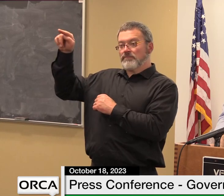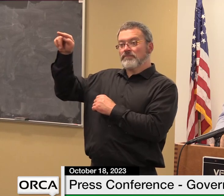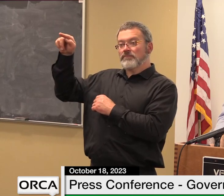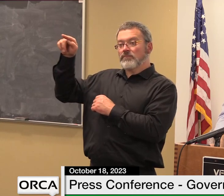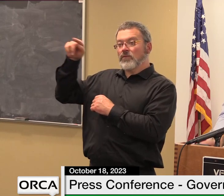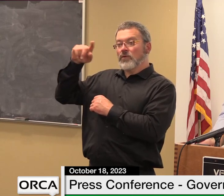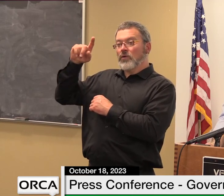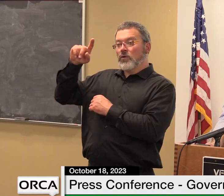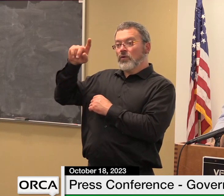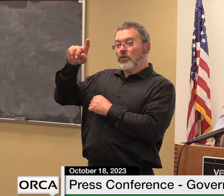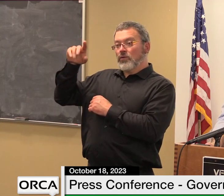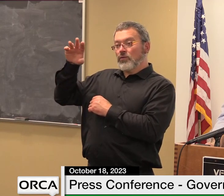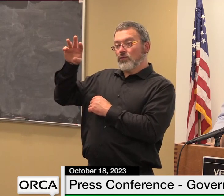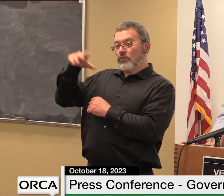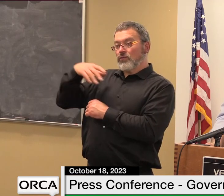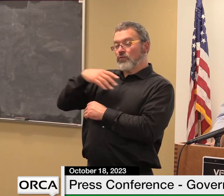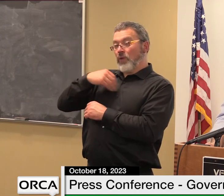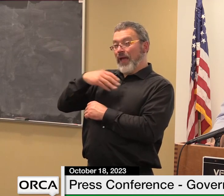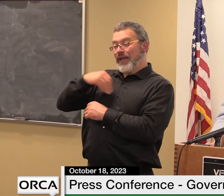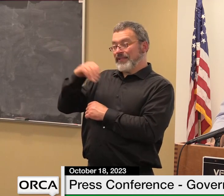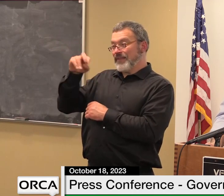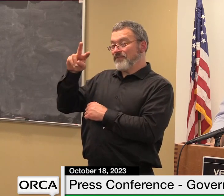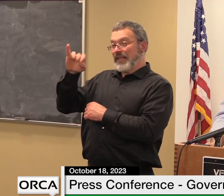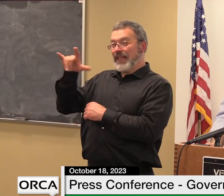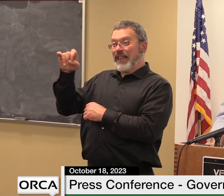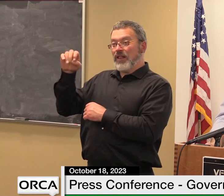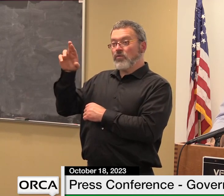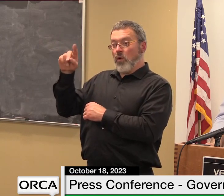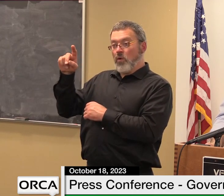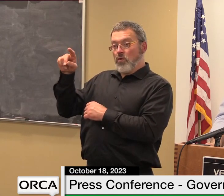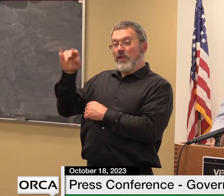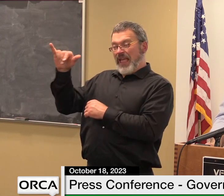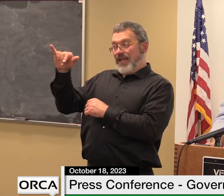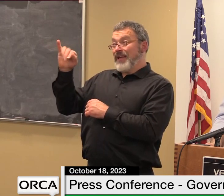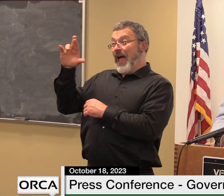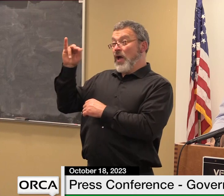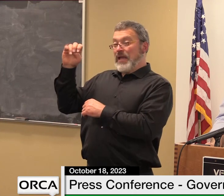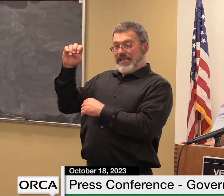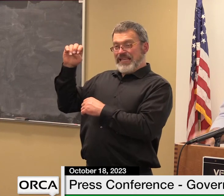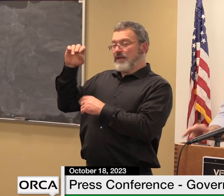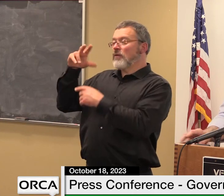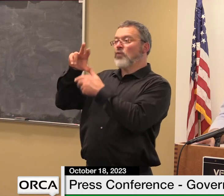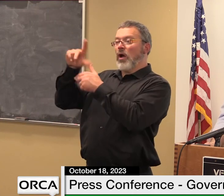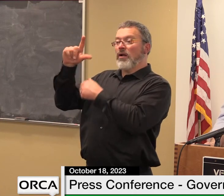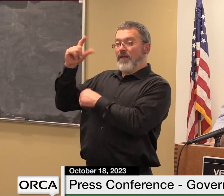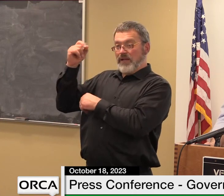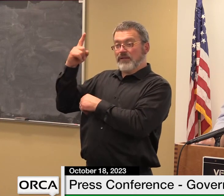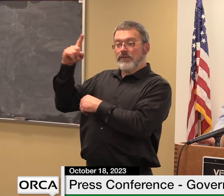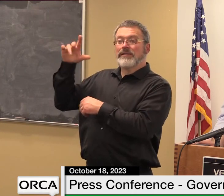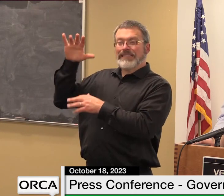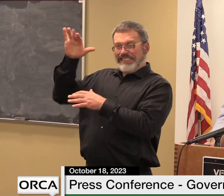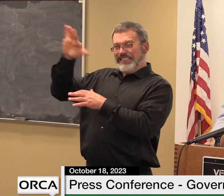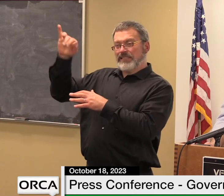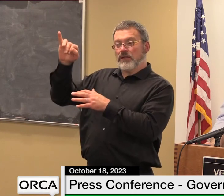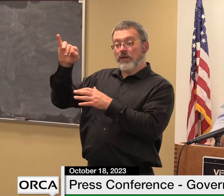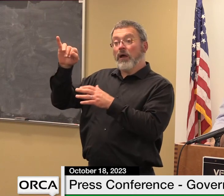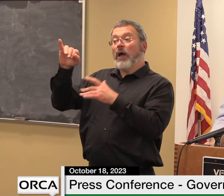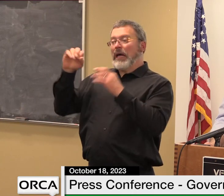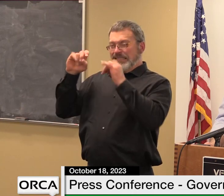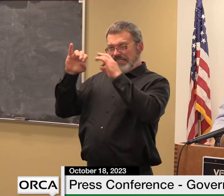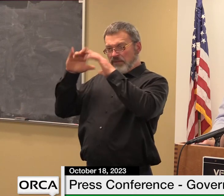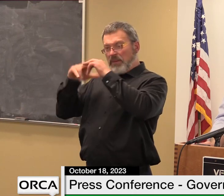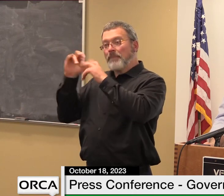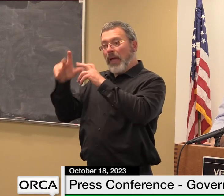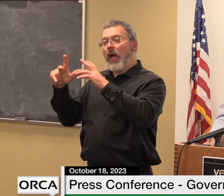Road. That bridge was damaged in Irene. That bridge was not damaged. I've been at both of those sites, as I've been at most